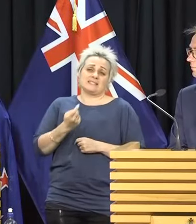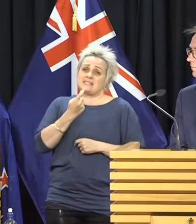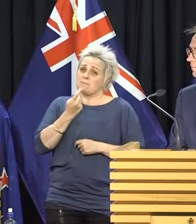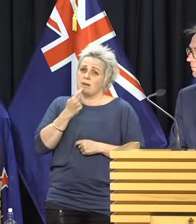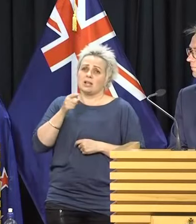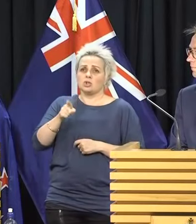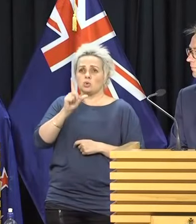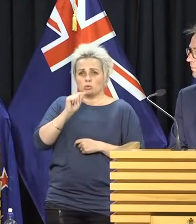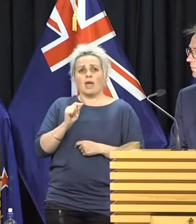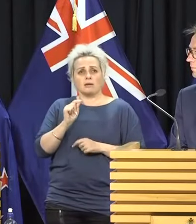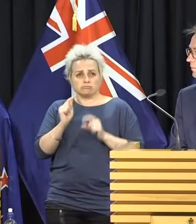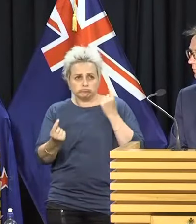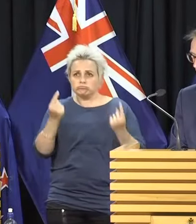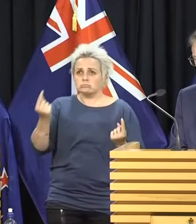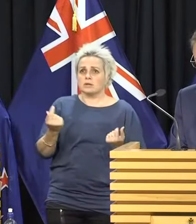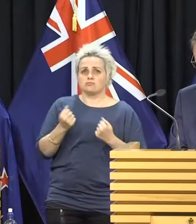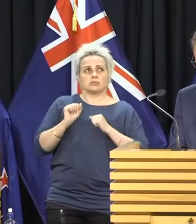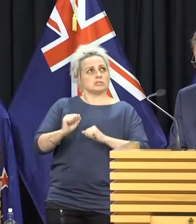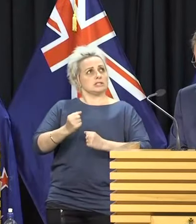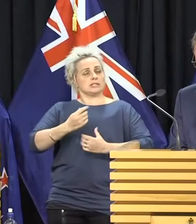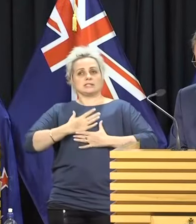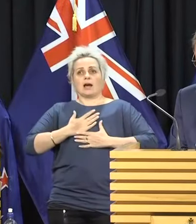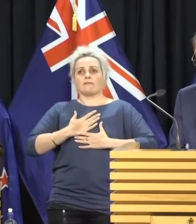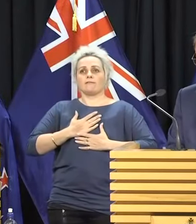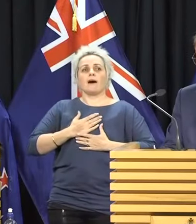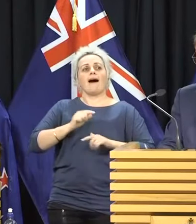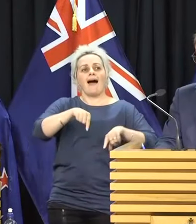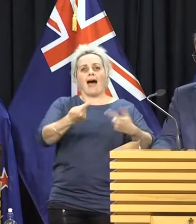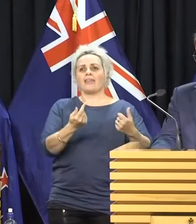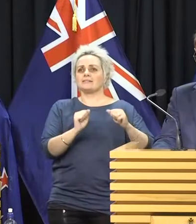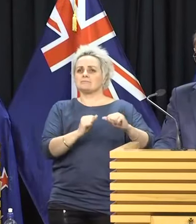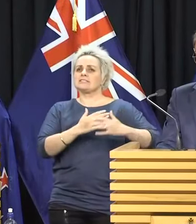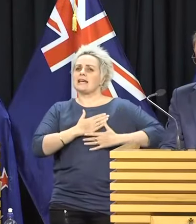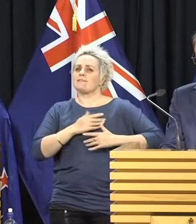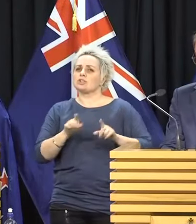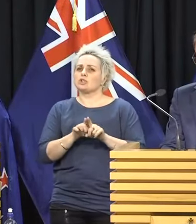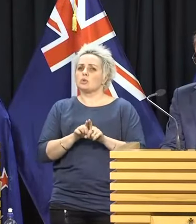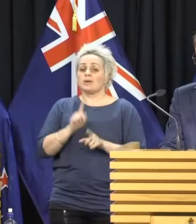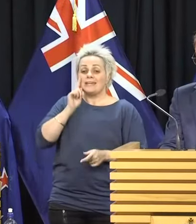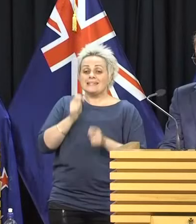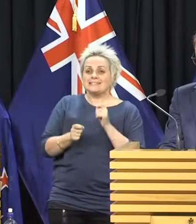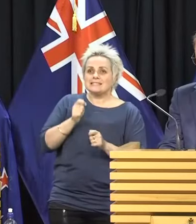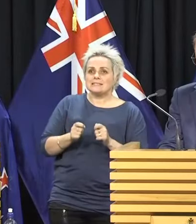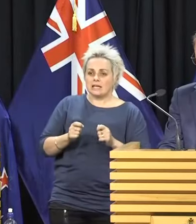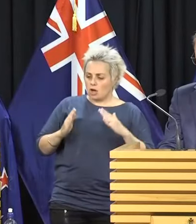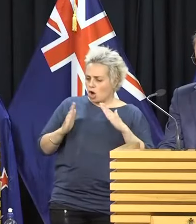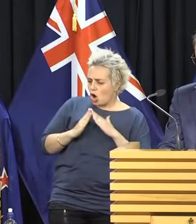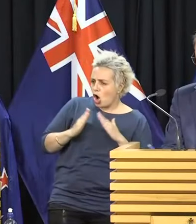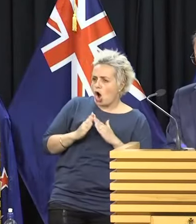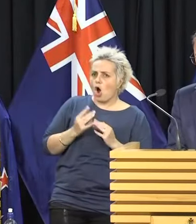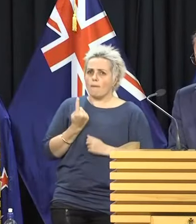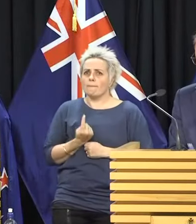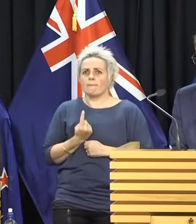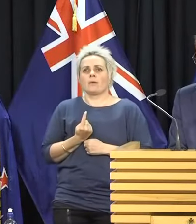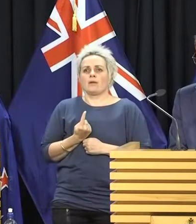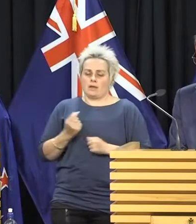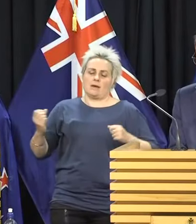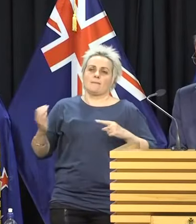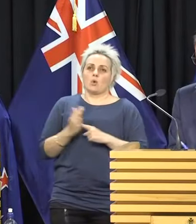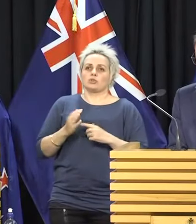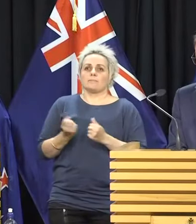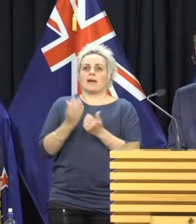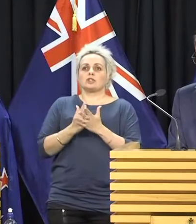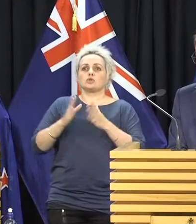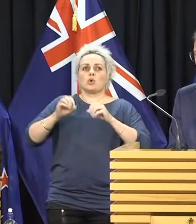can take to protect themselves and to protect others. Testing and isolating are the key to circling the virus and to stamping it out